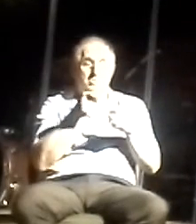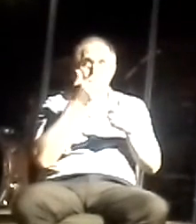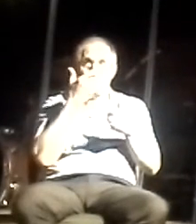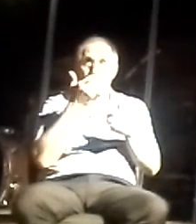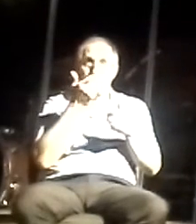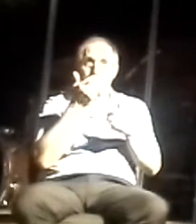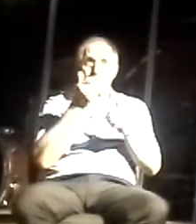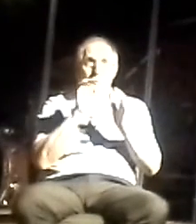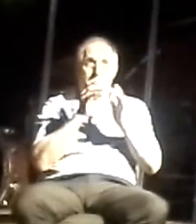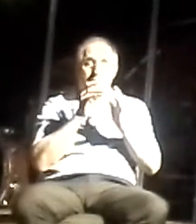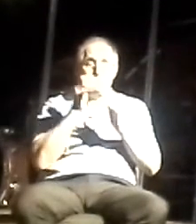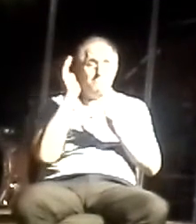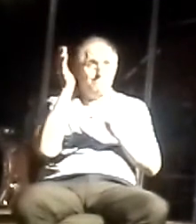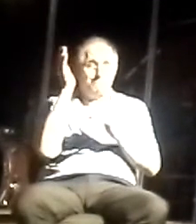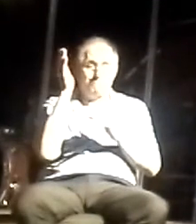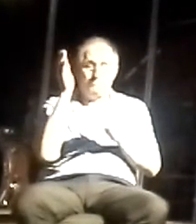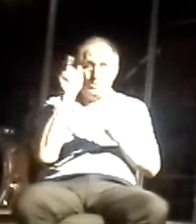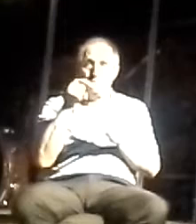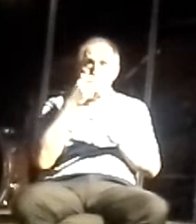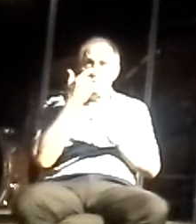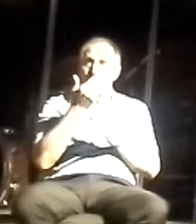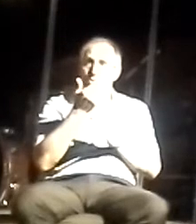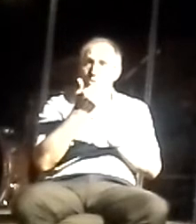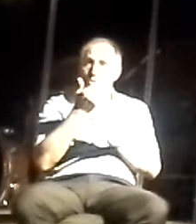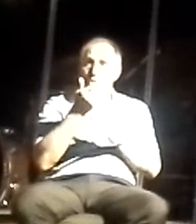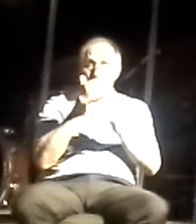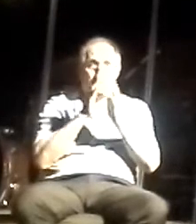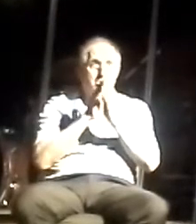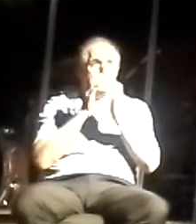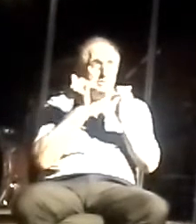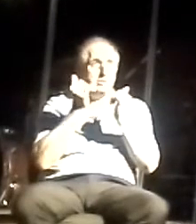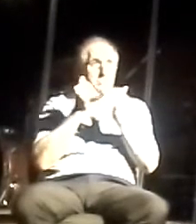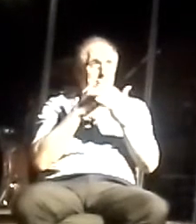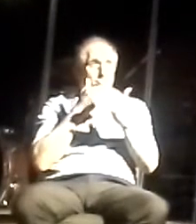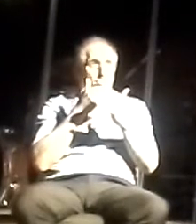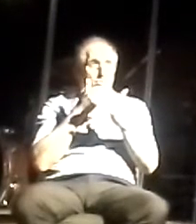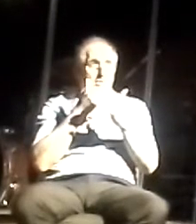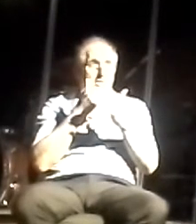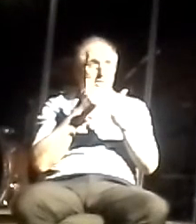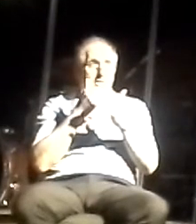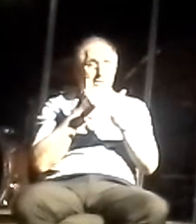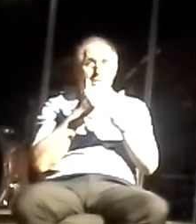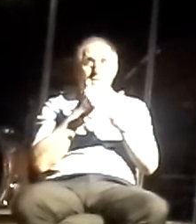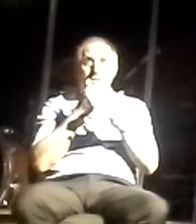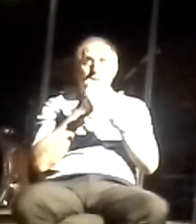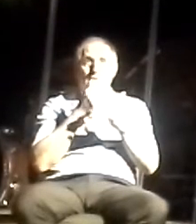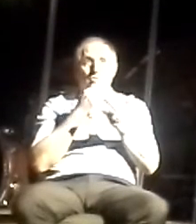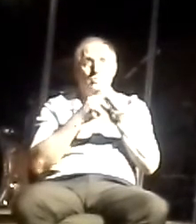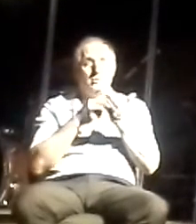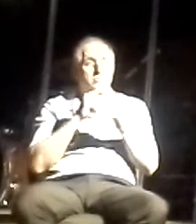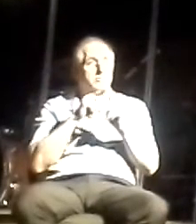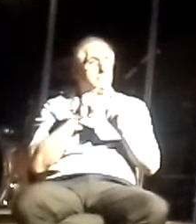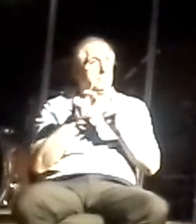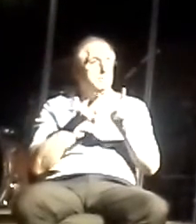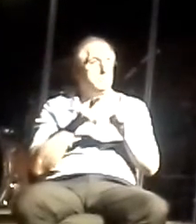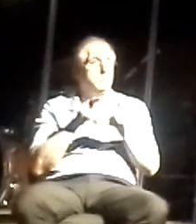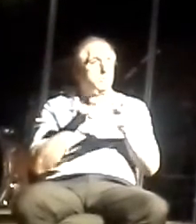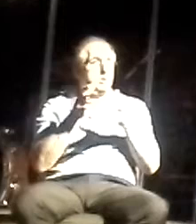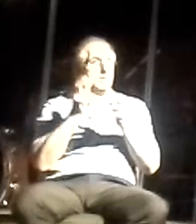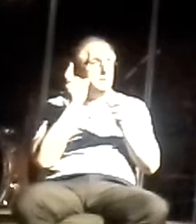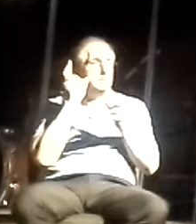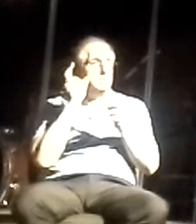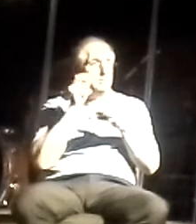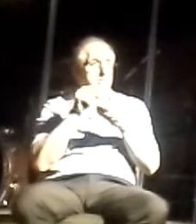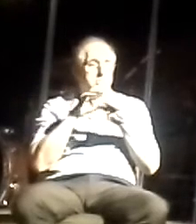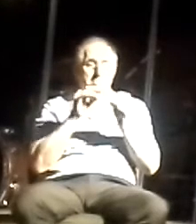this online. Let me just ask you a question before you get busy talking to other people and wanting other people to listen to this message. Let me ask you a